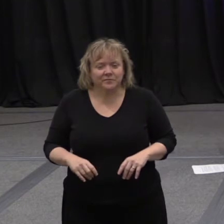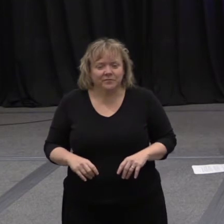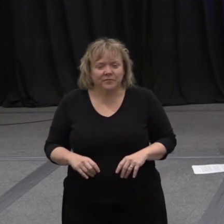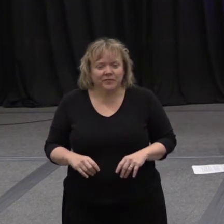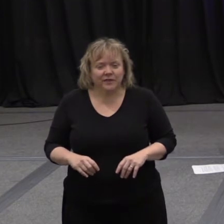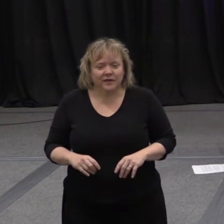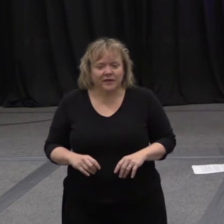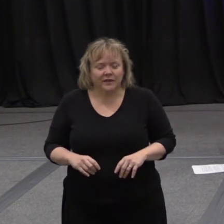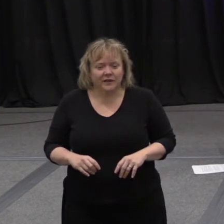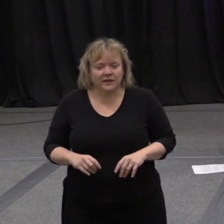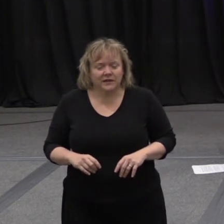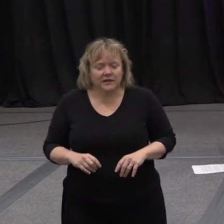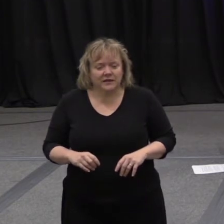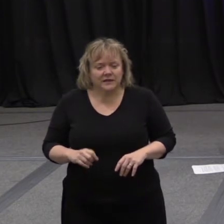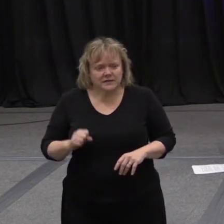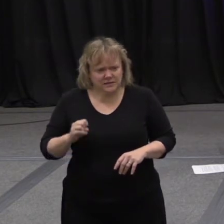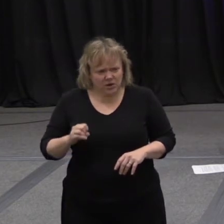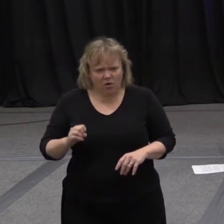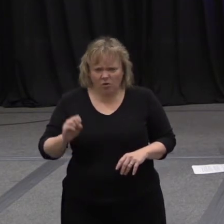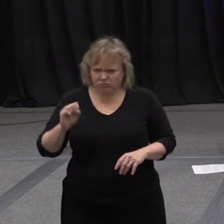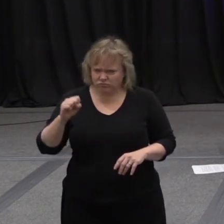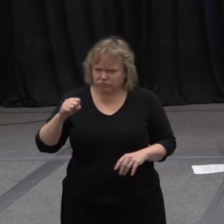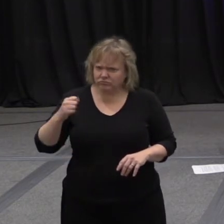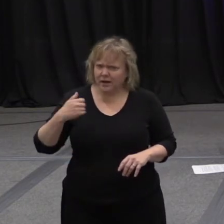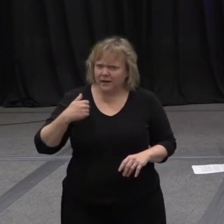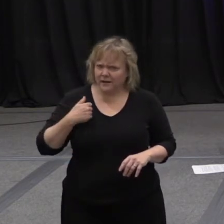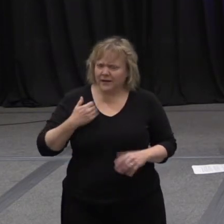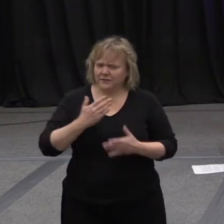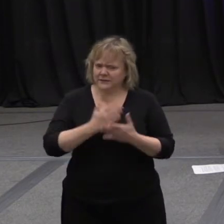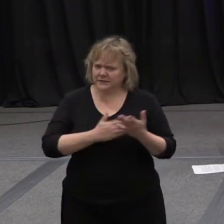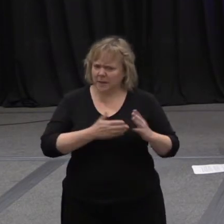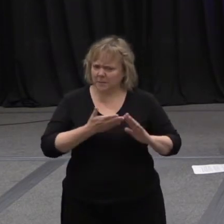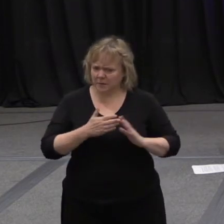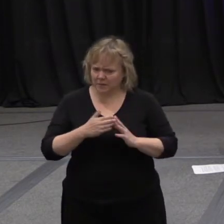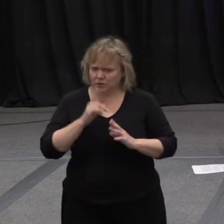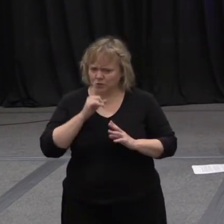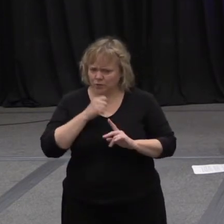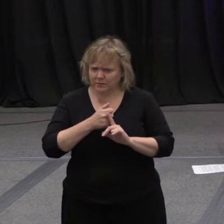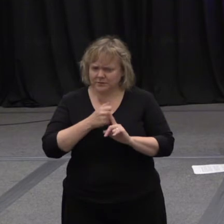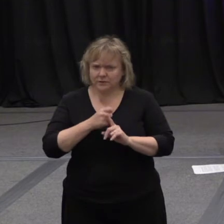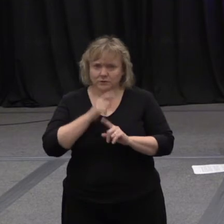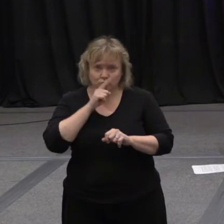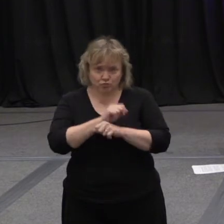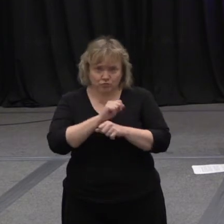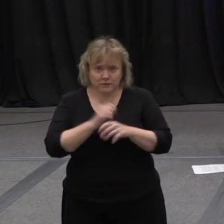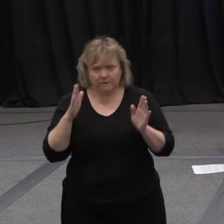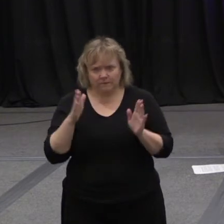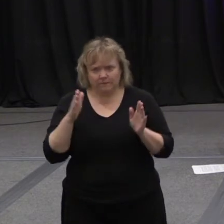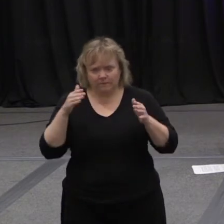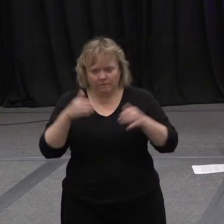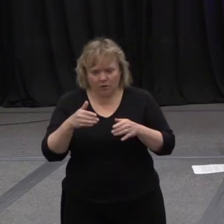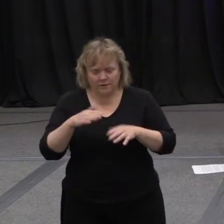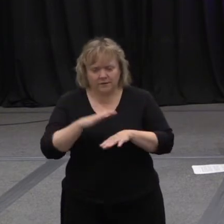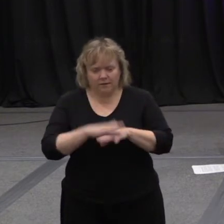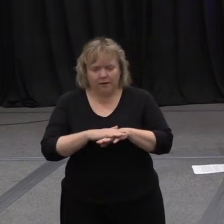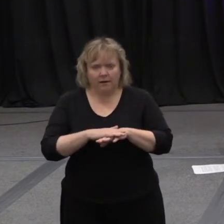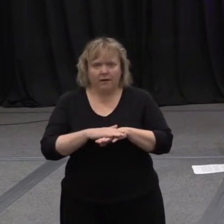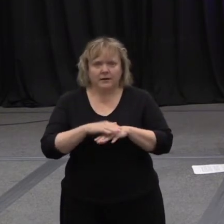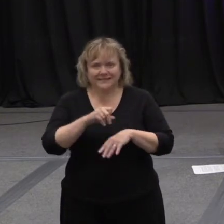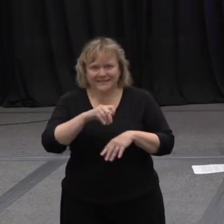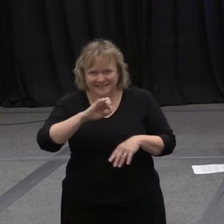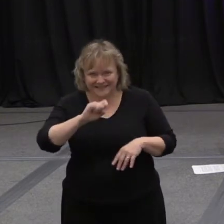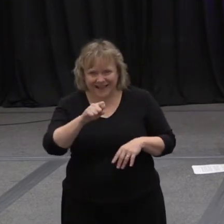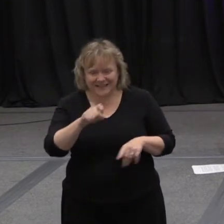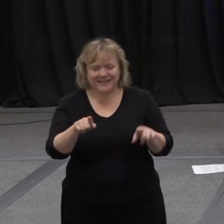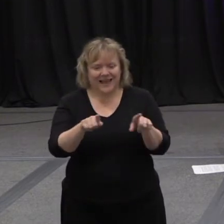So there are, you know, some communities that are out there that are really, really focusing heavily on sex as a